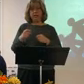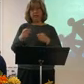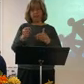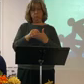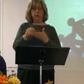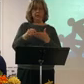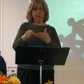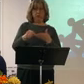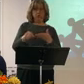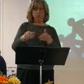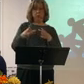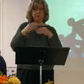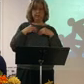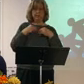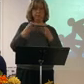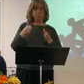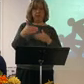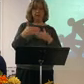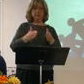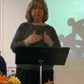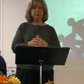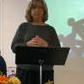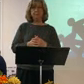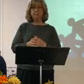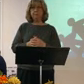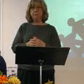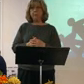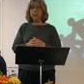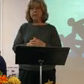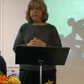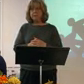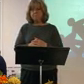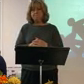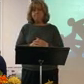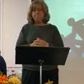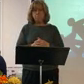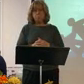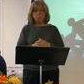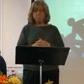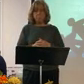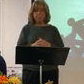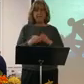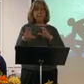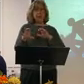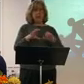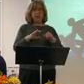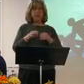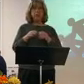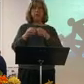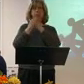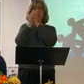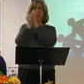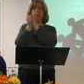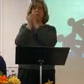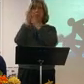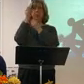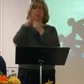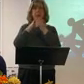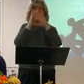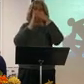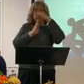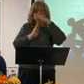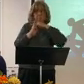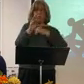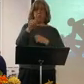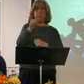of worship to God to care for your neighbor. Mm-hmm. And it's an act of worship to God to humble yourself enough